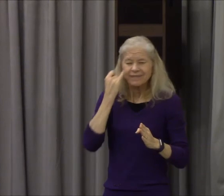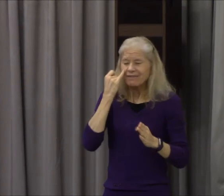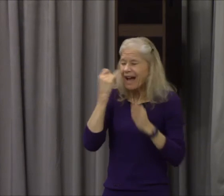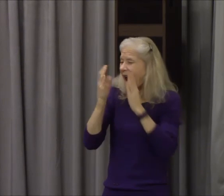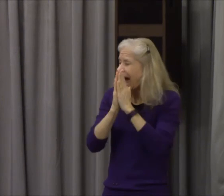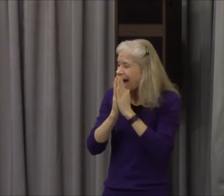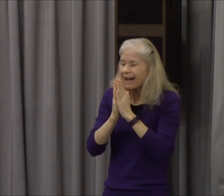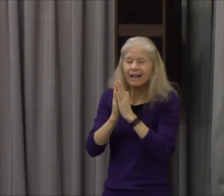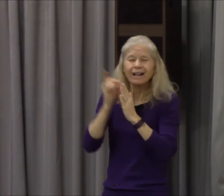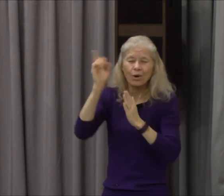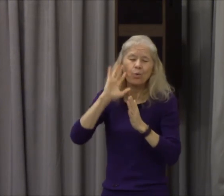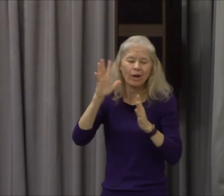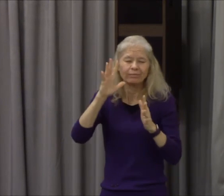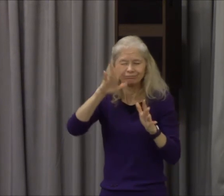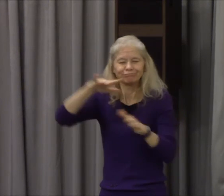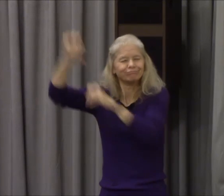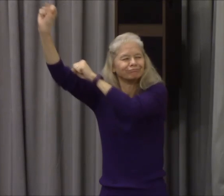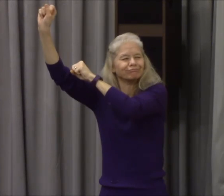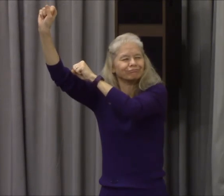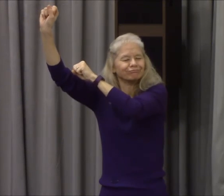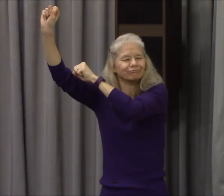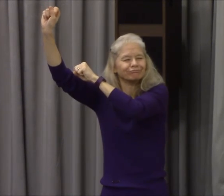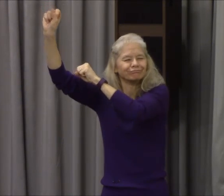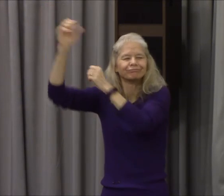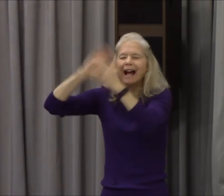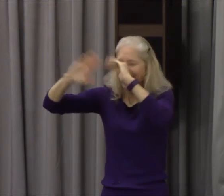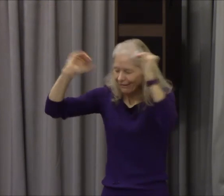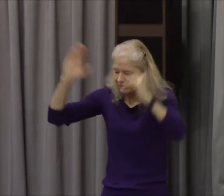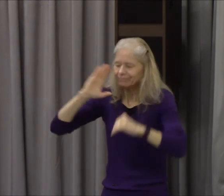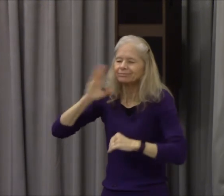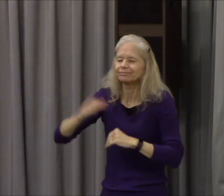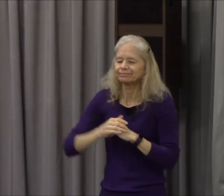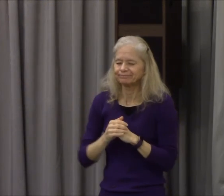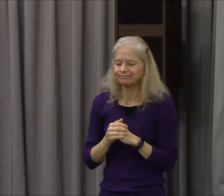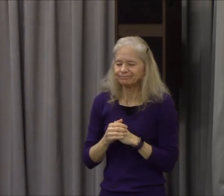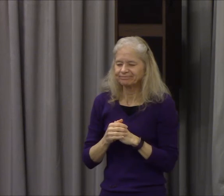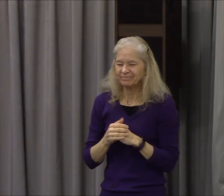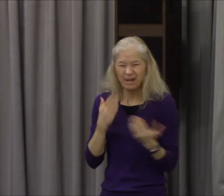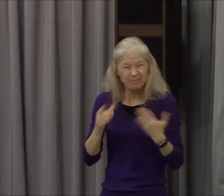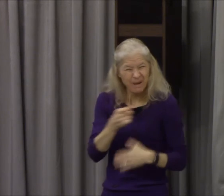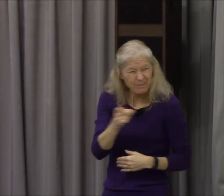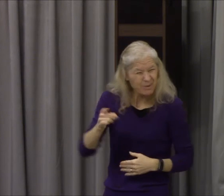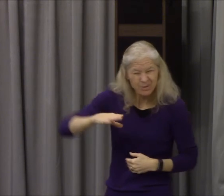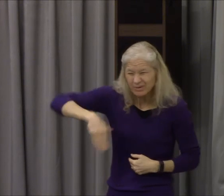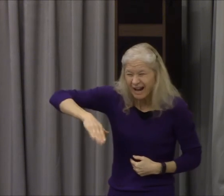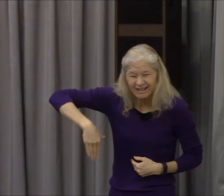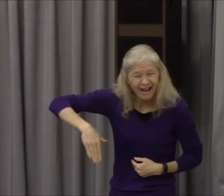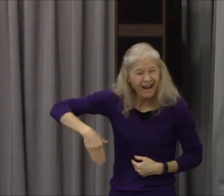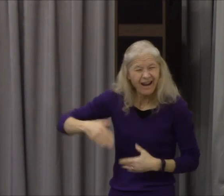this Lord Jesus I know I'm a sinner for my sins I deserve to die and go to the place that the Bible calls him